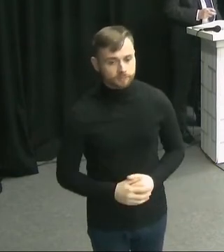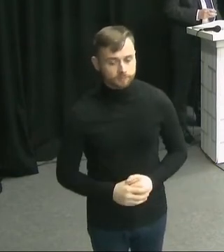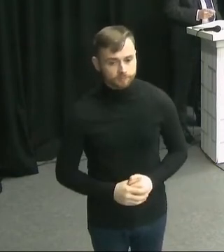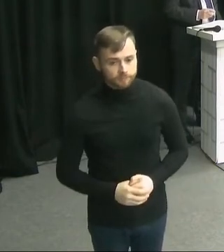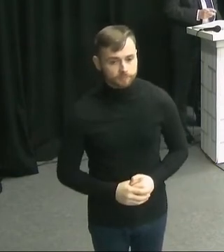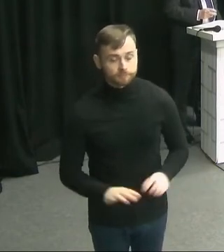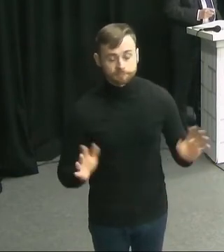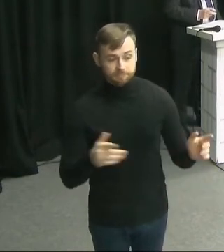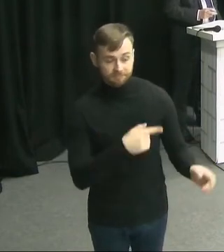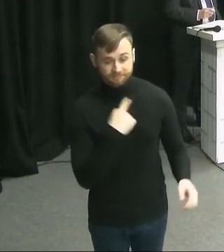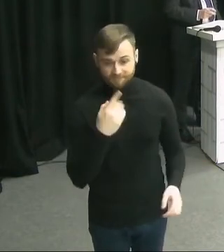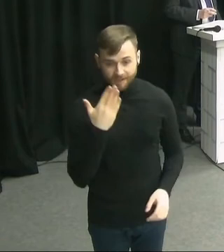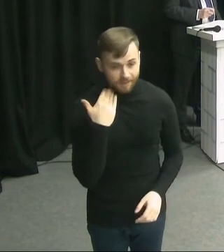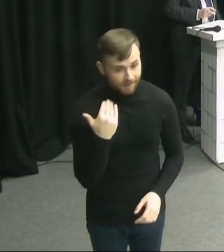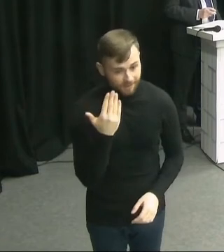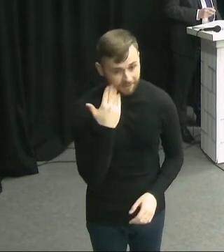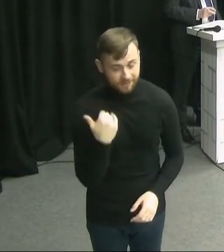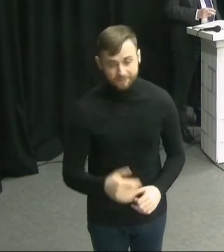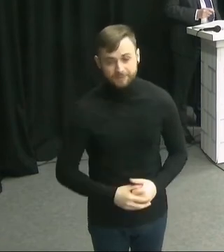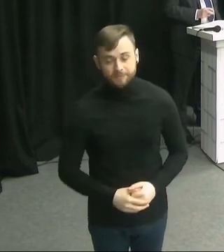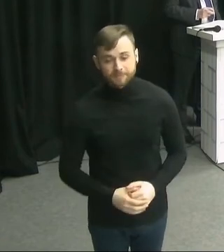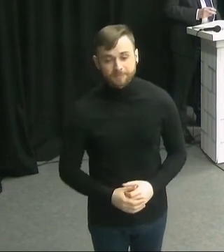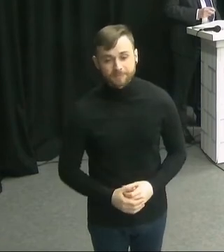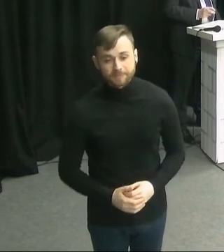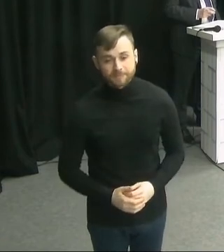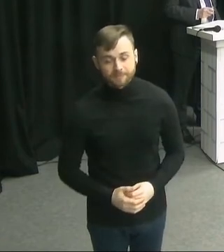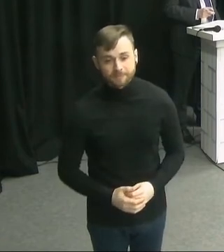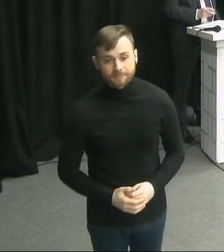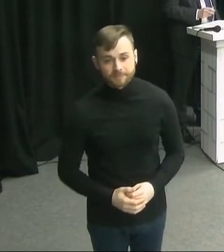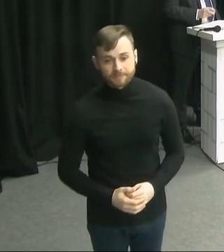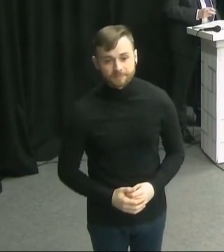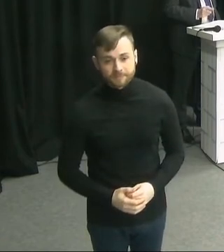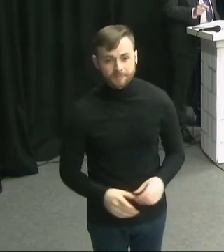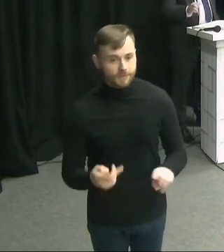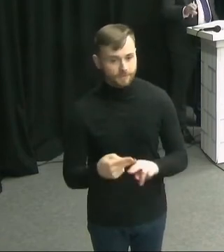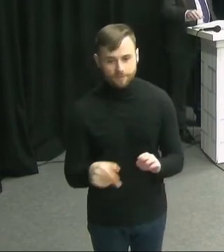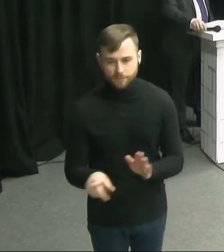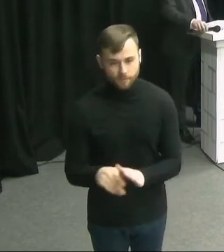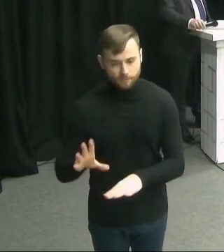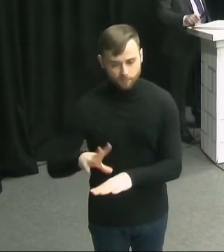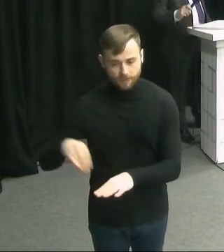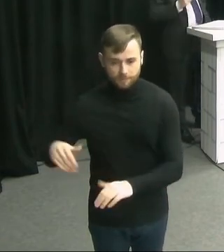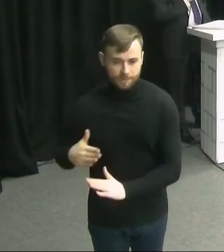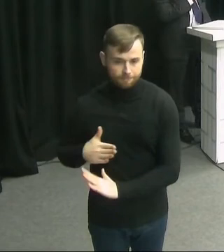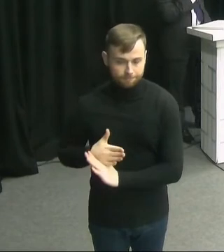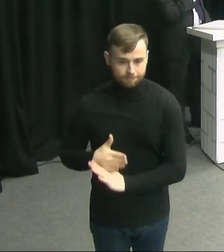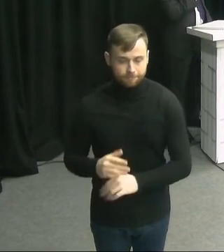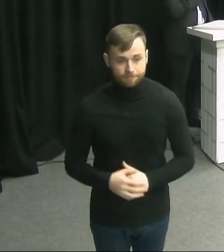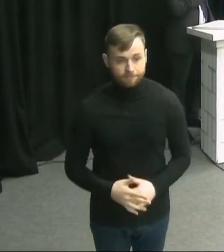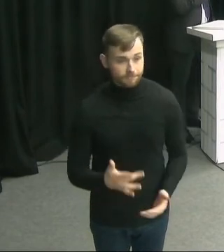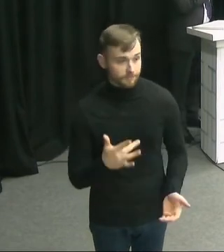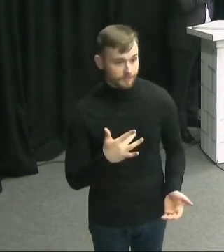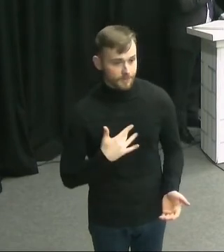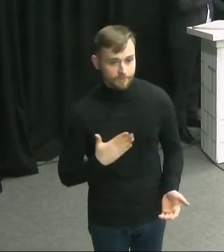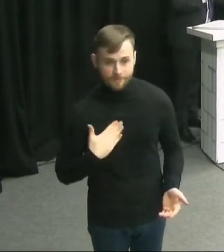the implementation of the goals, which one of which include that students are able to choose freely certain subjects in the